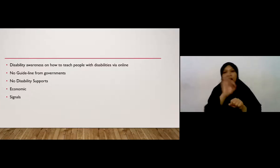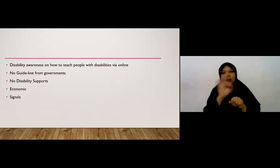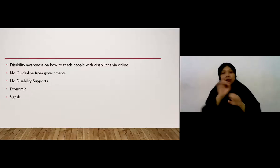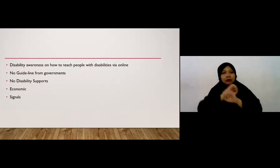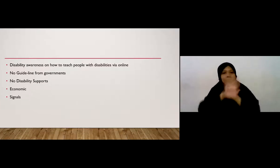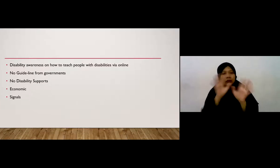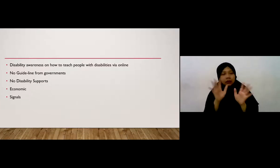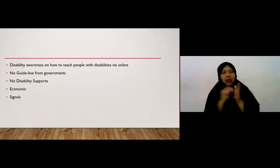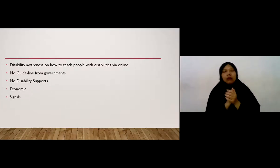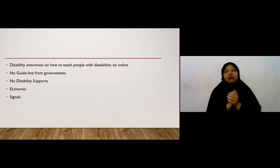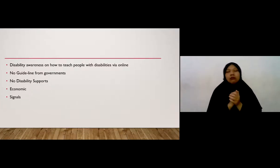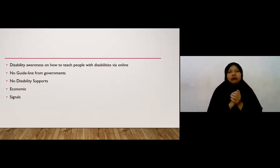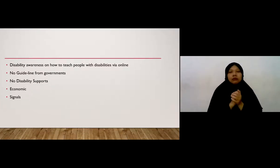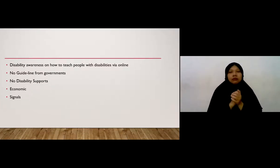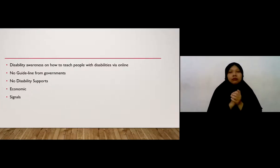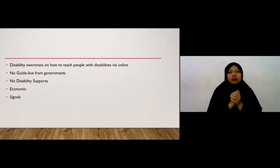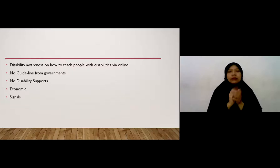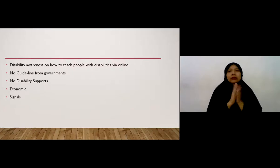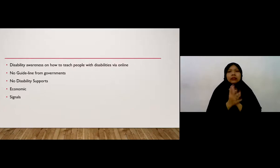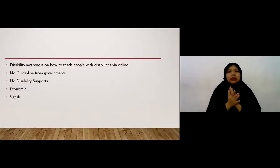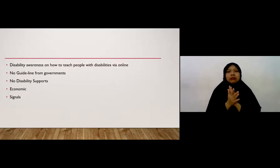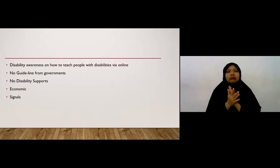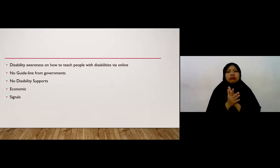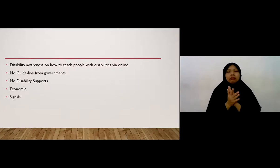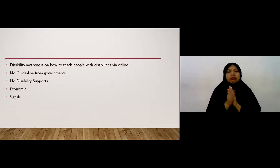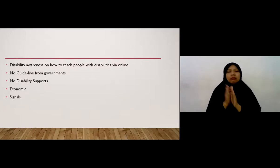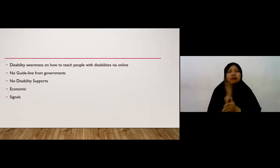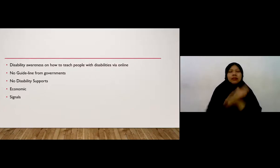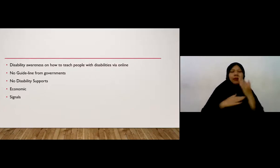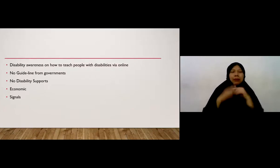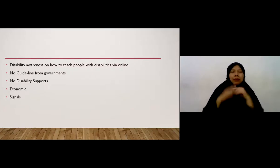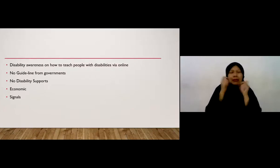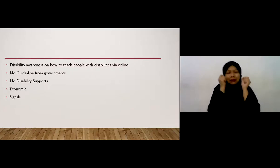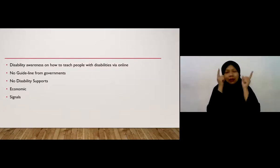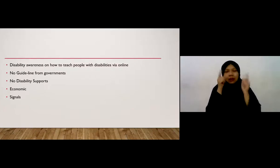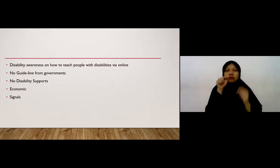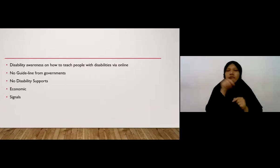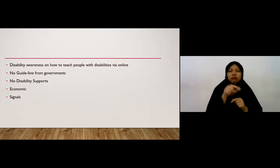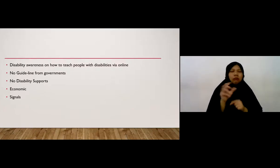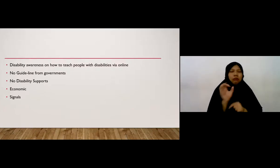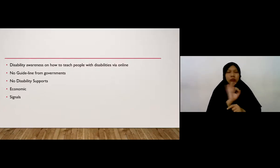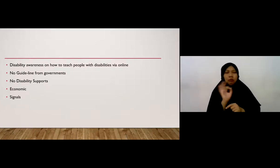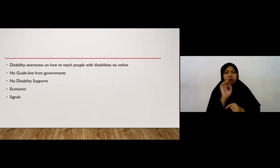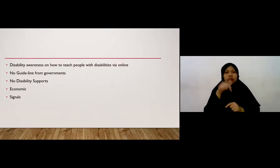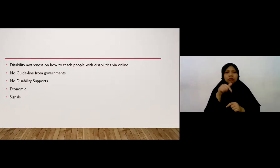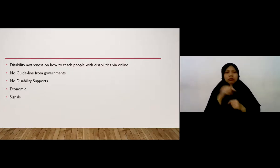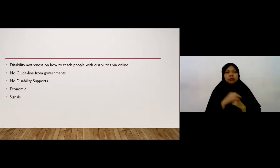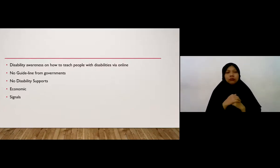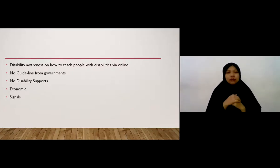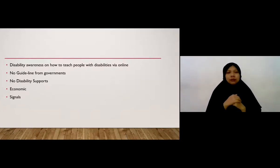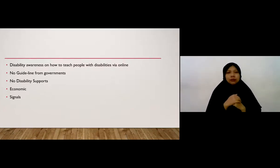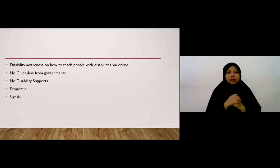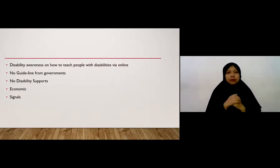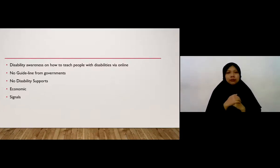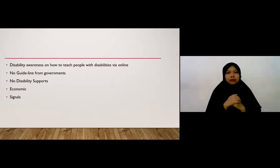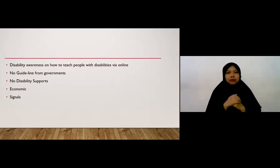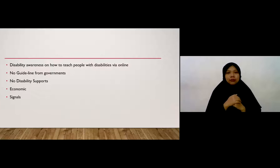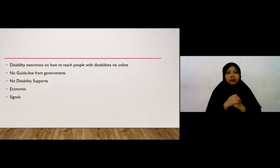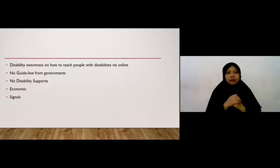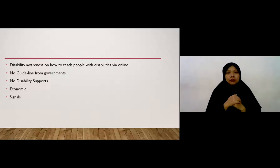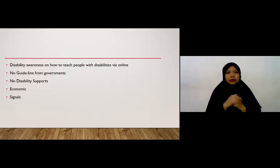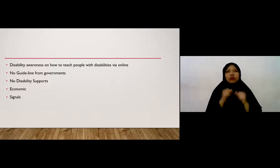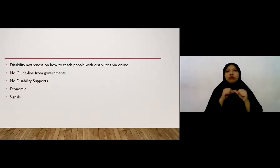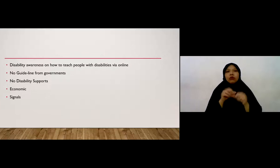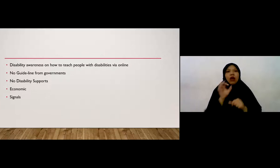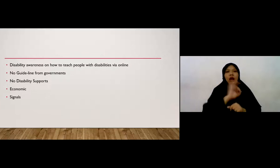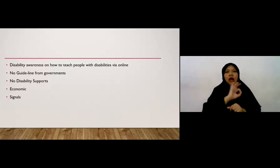others. So disability awareness is really important, I think, here. And also no guideline from government. Even our government